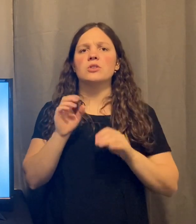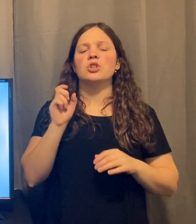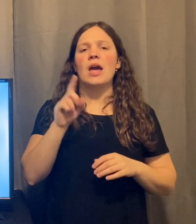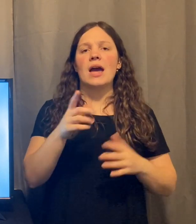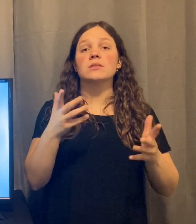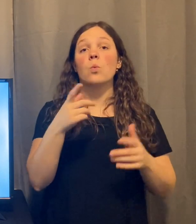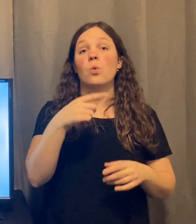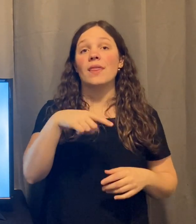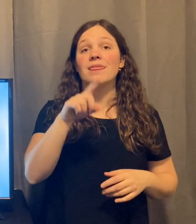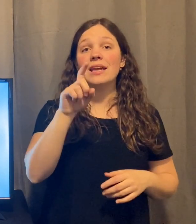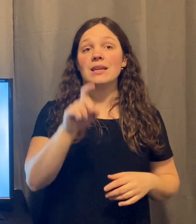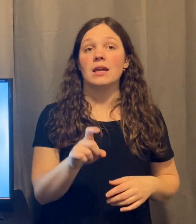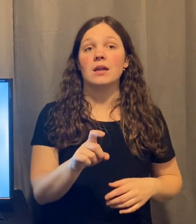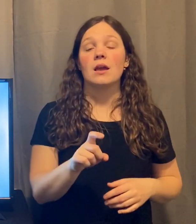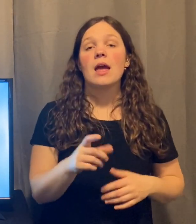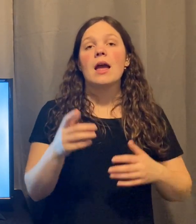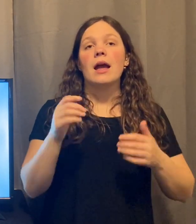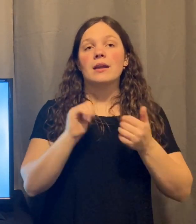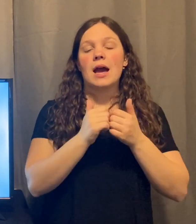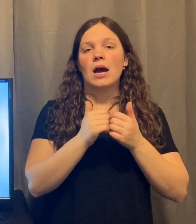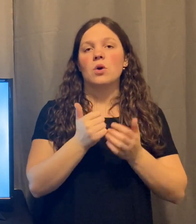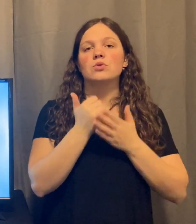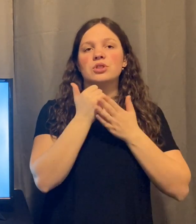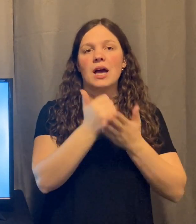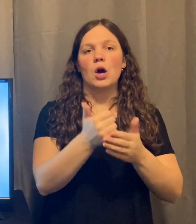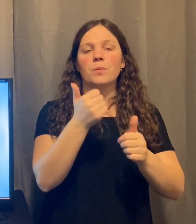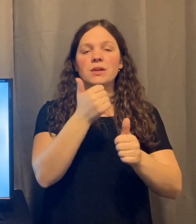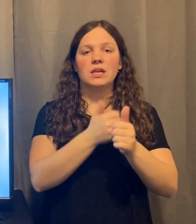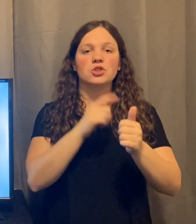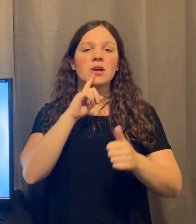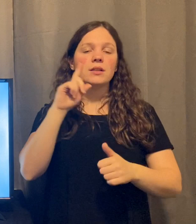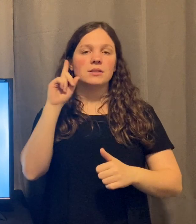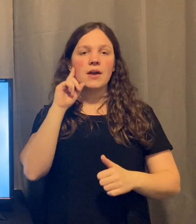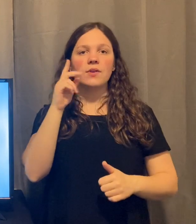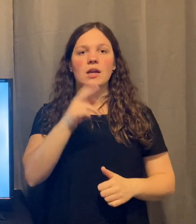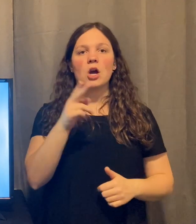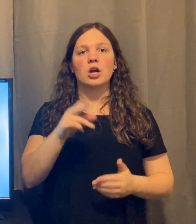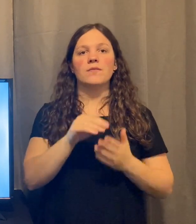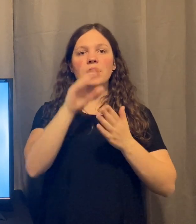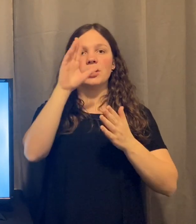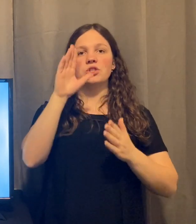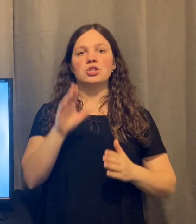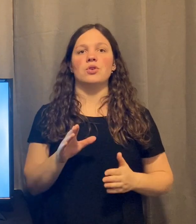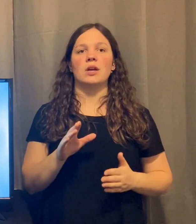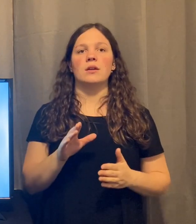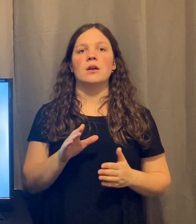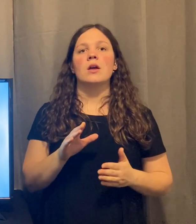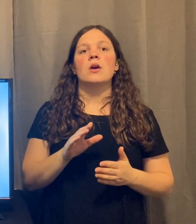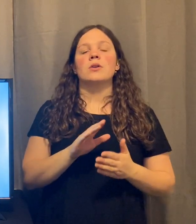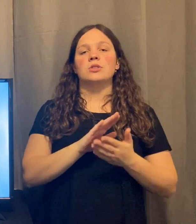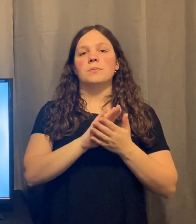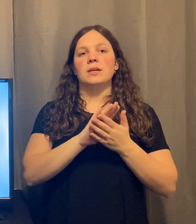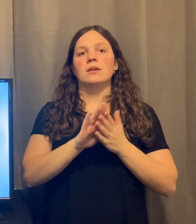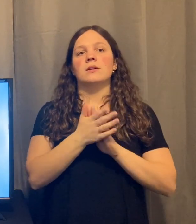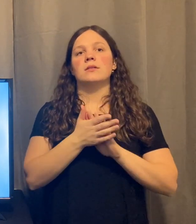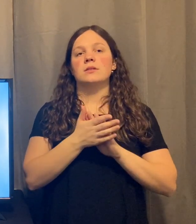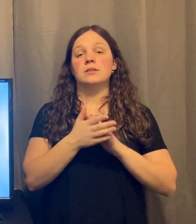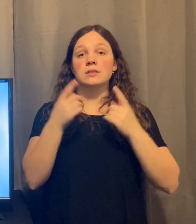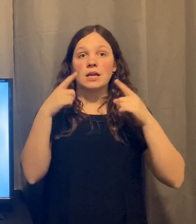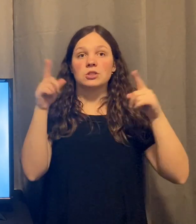to ask what they need and how to help each deaf and hard of hearing student to be